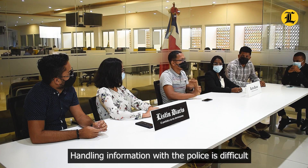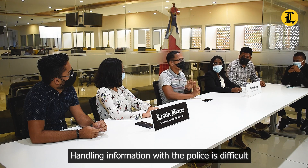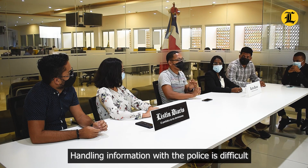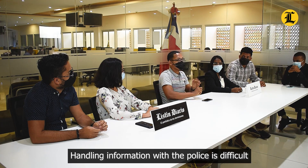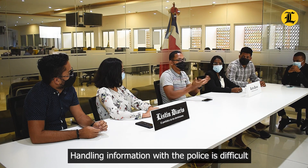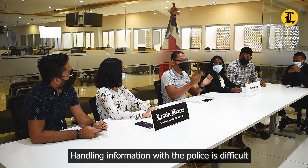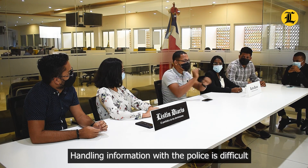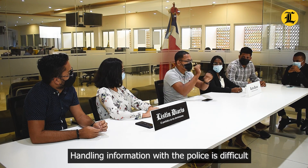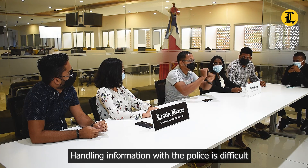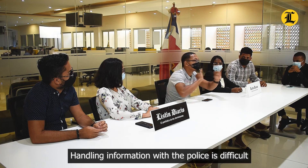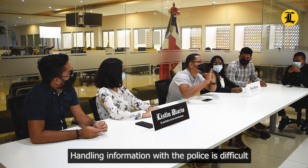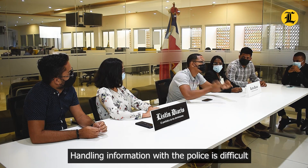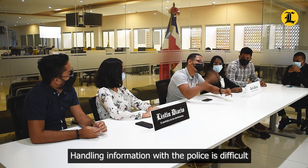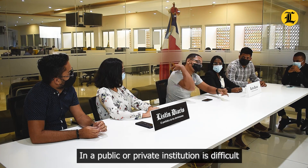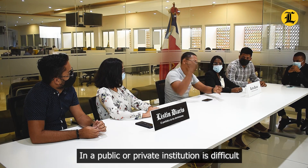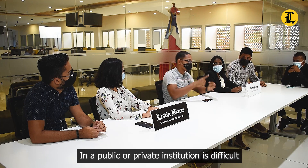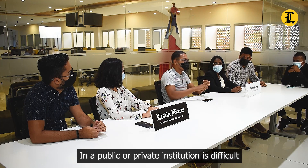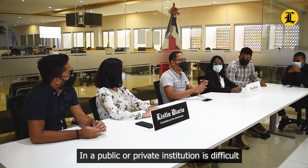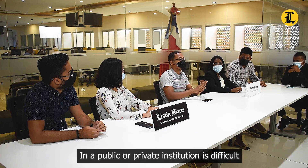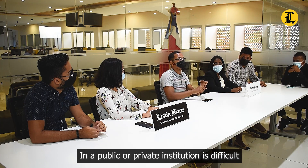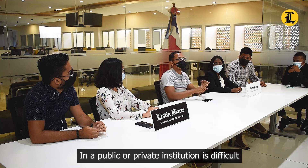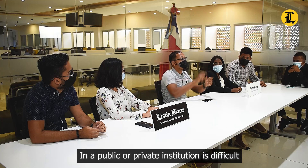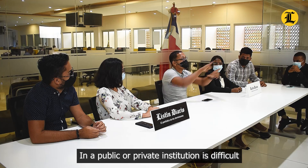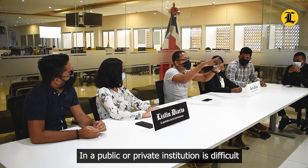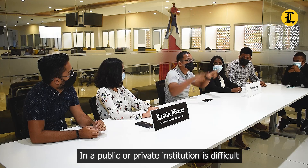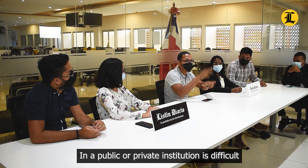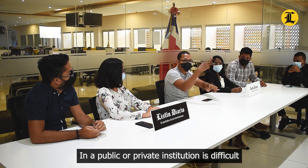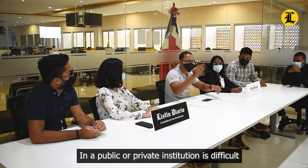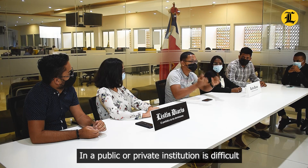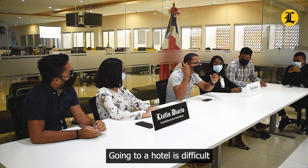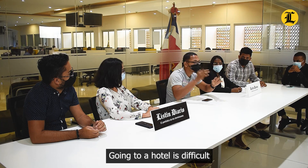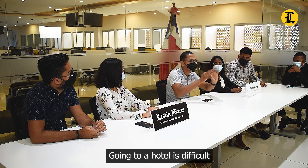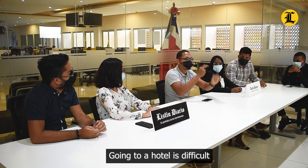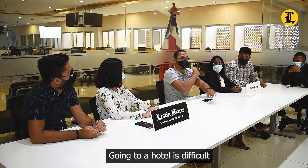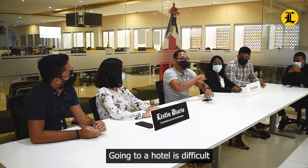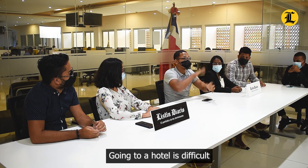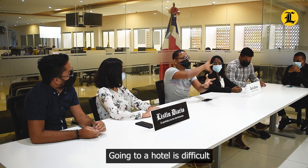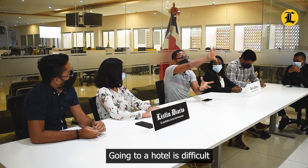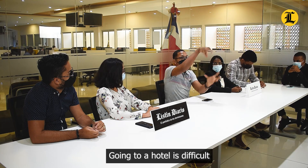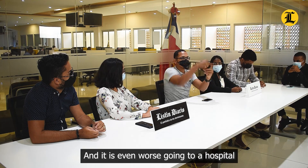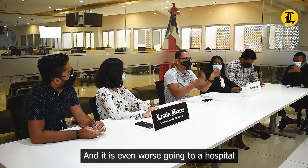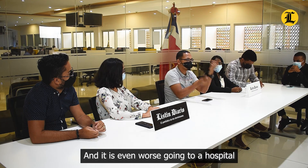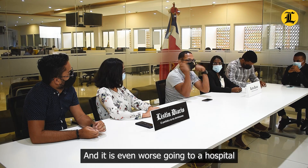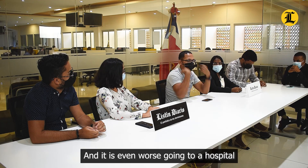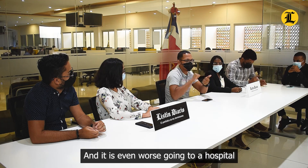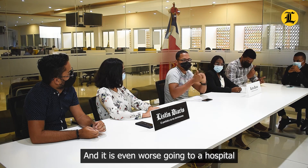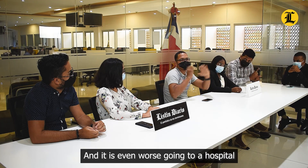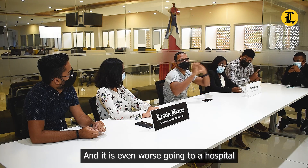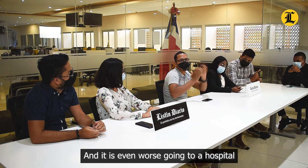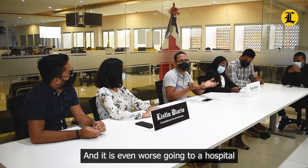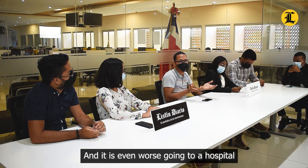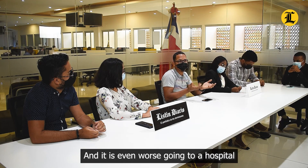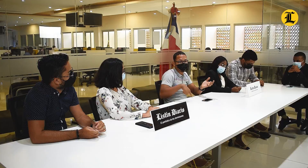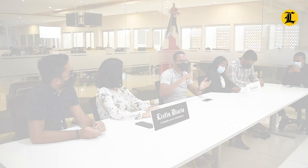Handling information with the police is difficult. In a public and private institution is difficult. Going to a hotel is difficult, and it's even